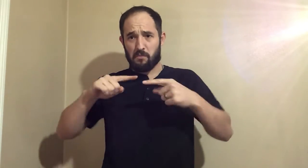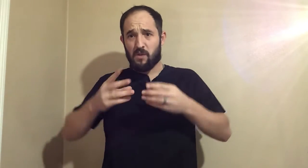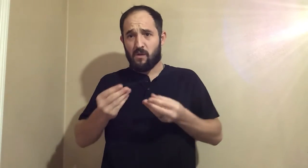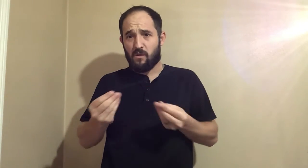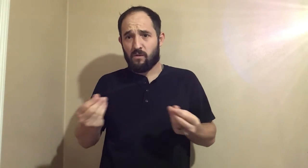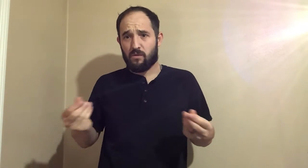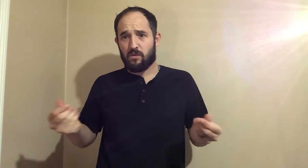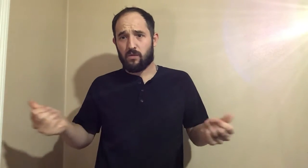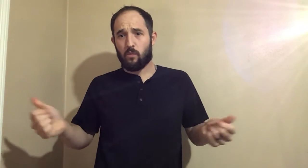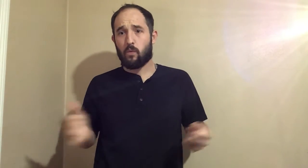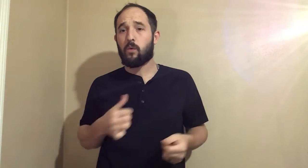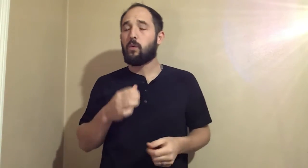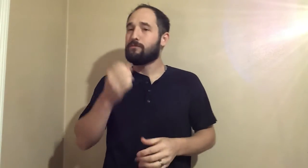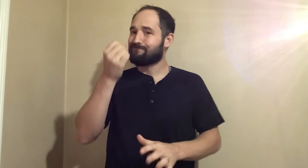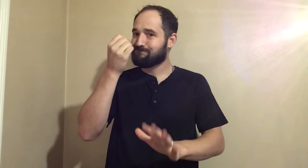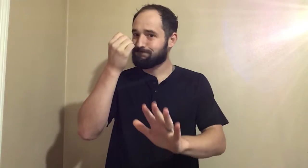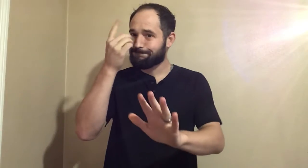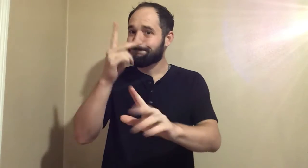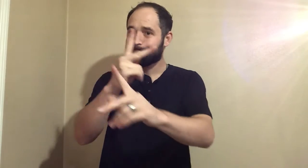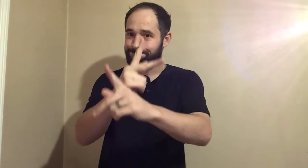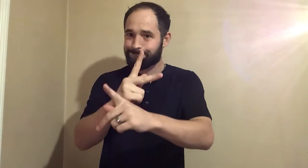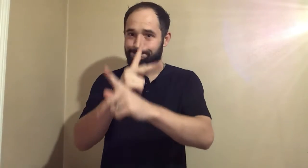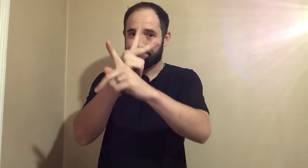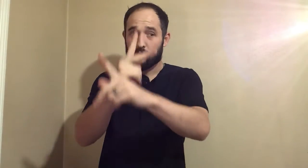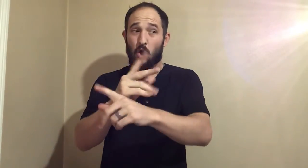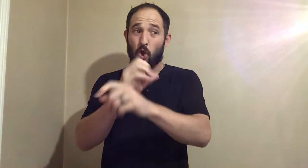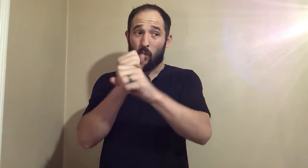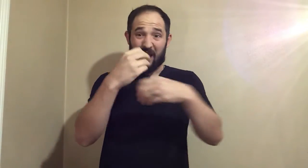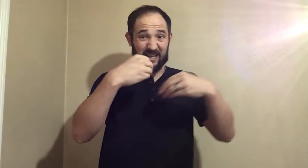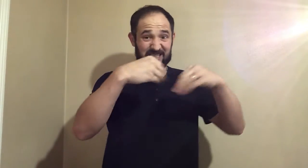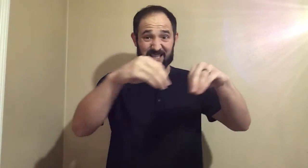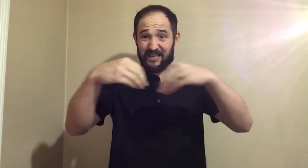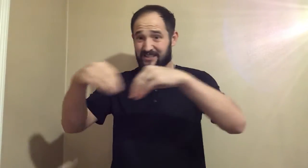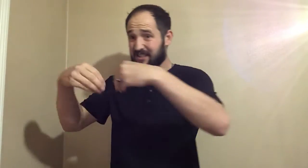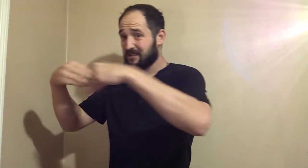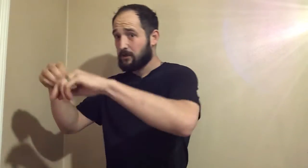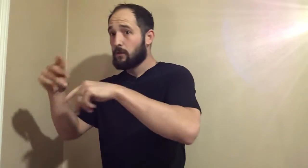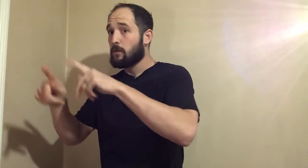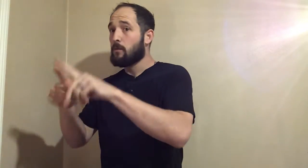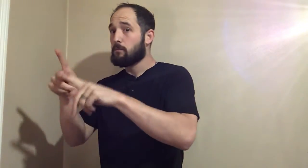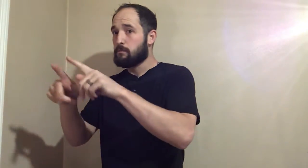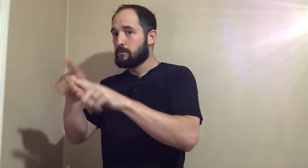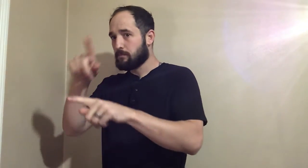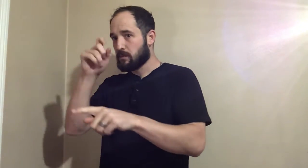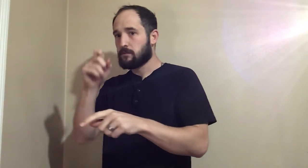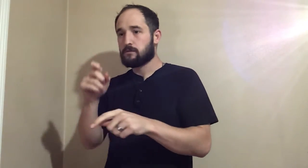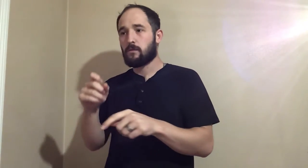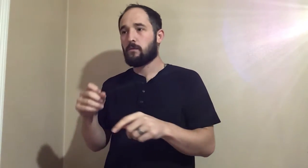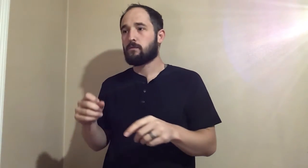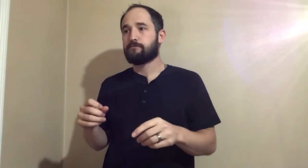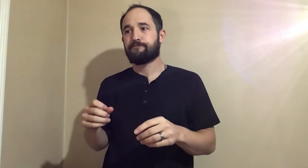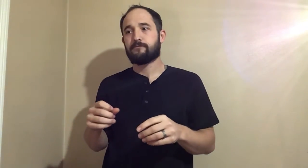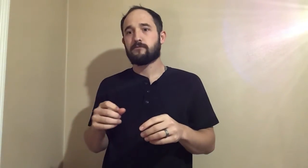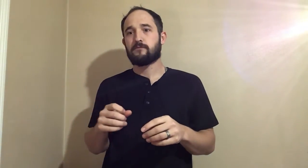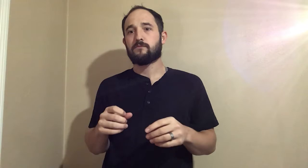street value, so we guard it carefully and make sure we don't drop it on the floor before we give it. On the